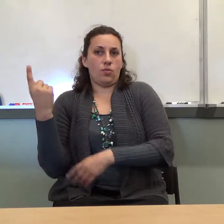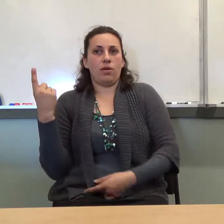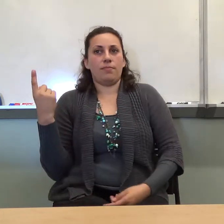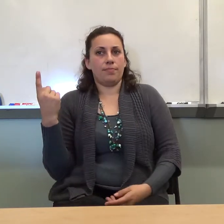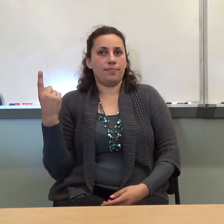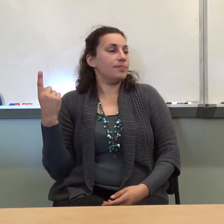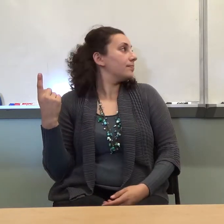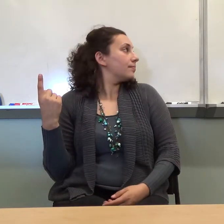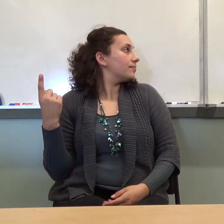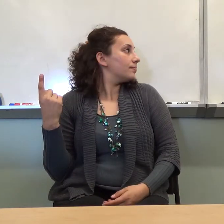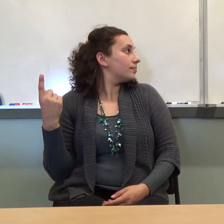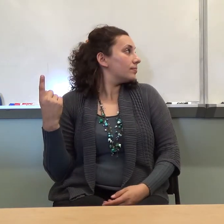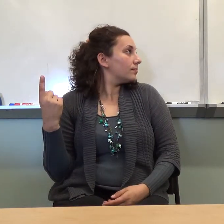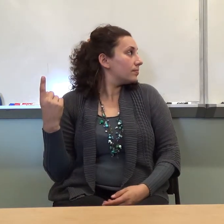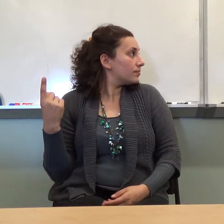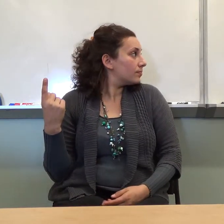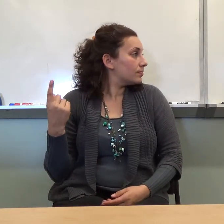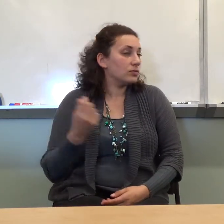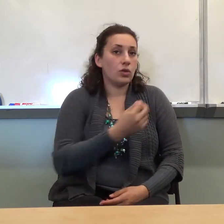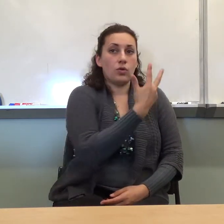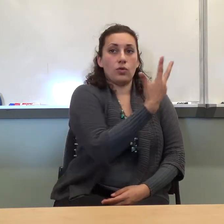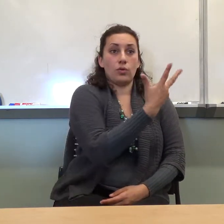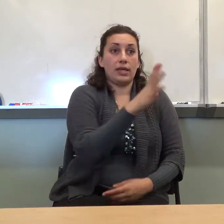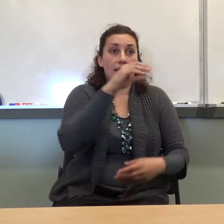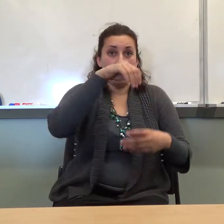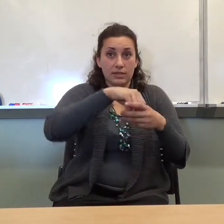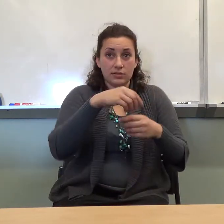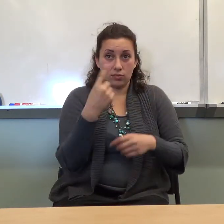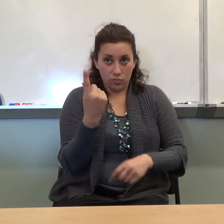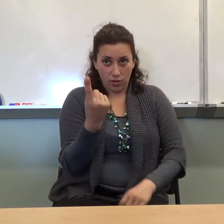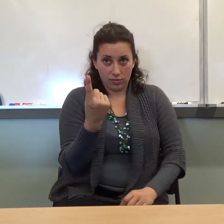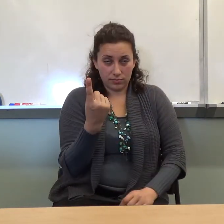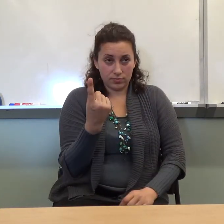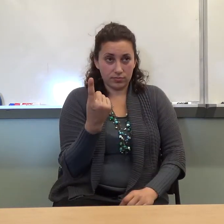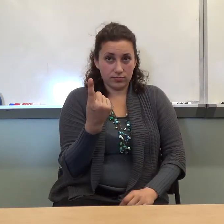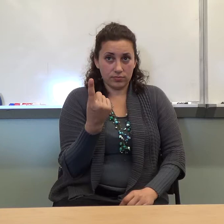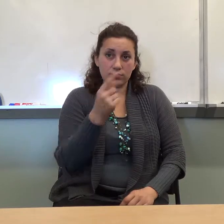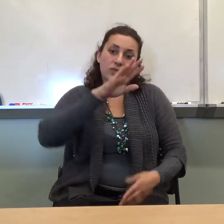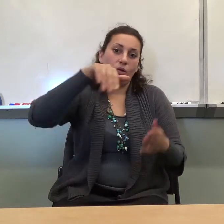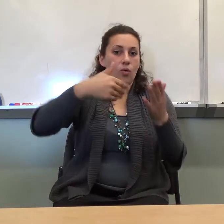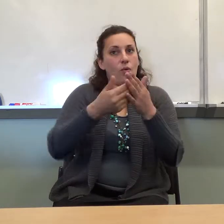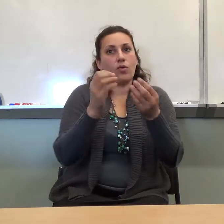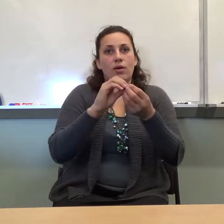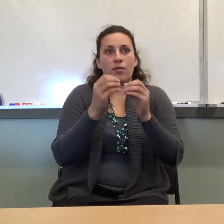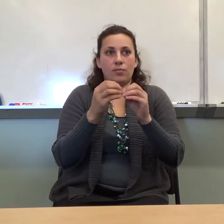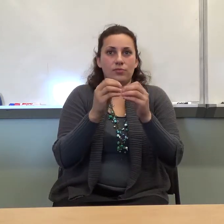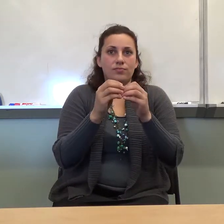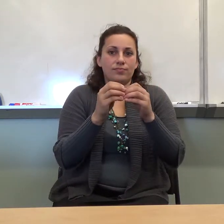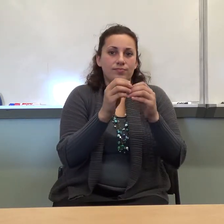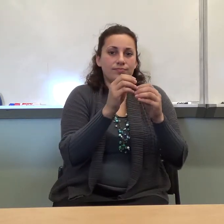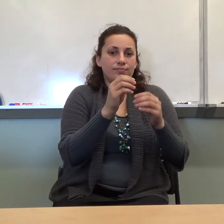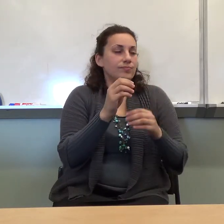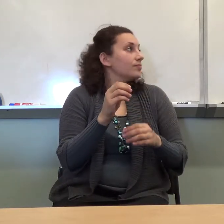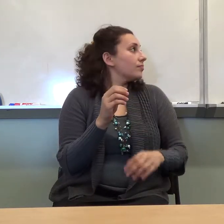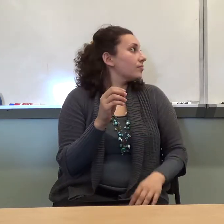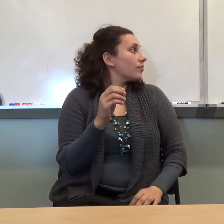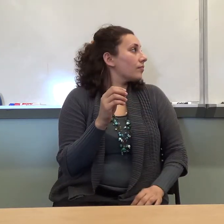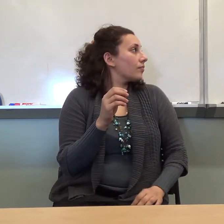And make it a 1 with a decimal point. That's a whole number there, so no need to move the decimal point. Just bring it up, attach a few zeros, and